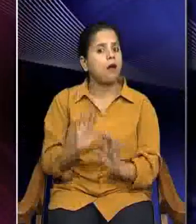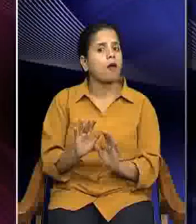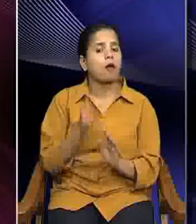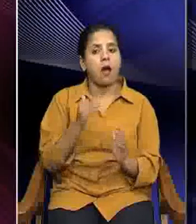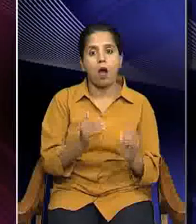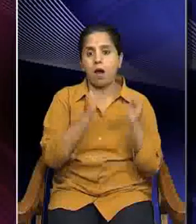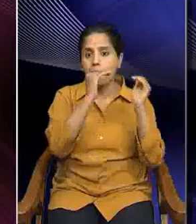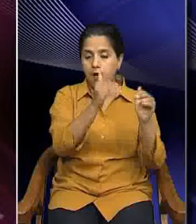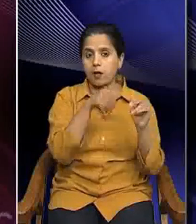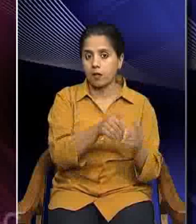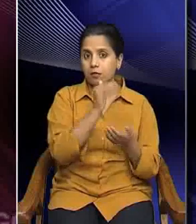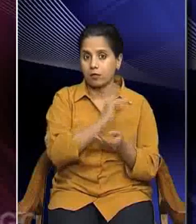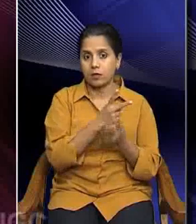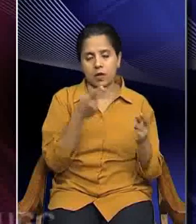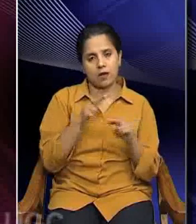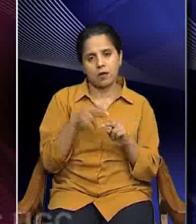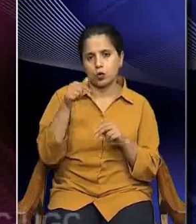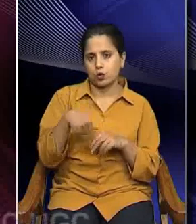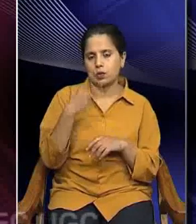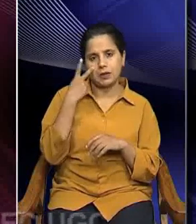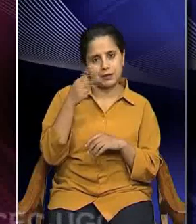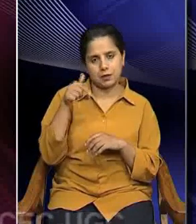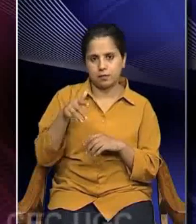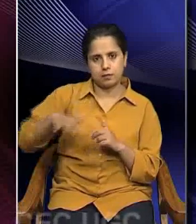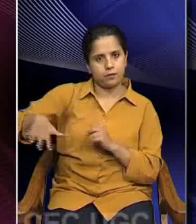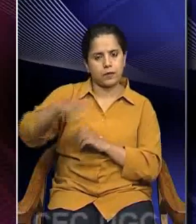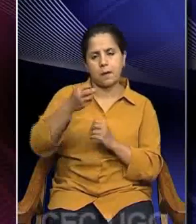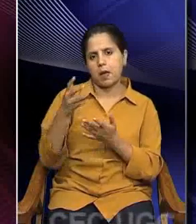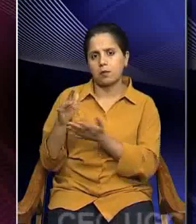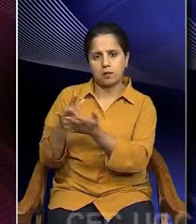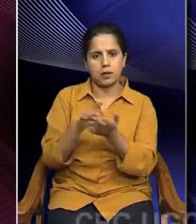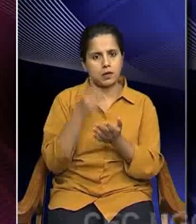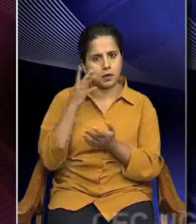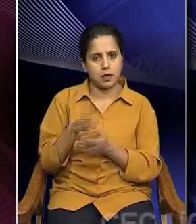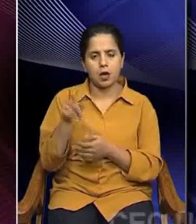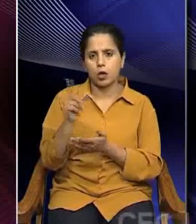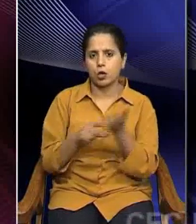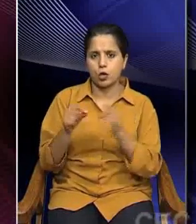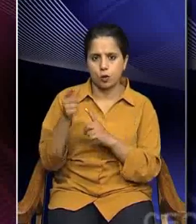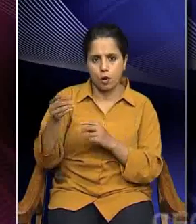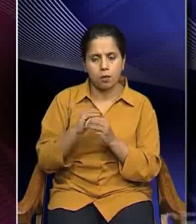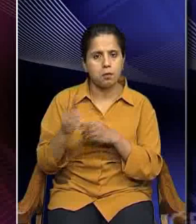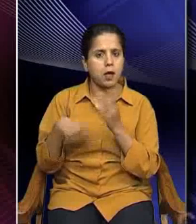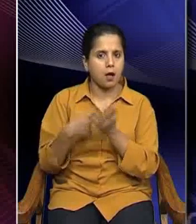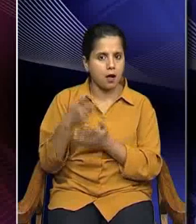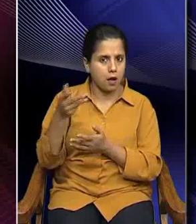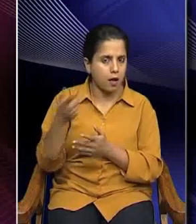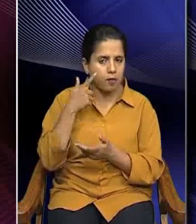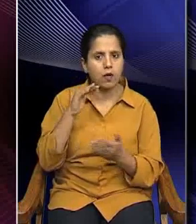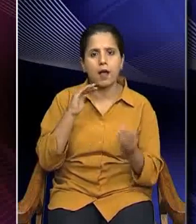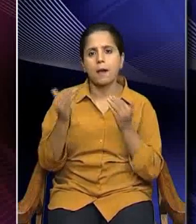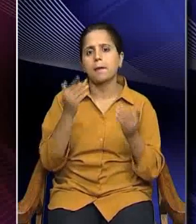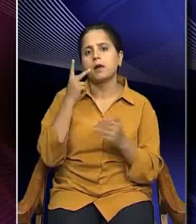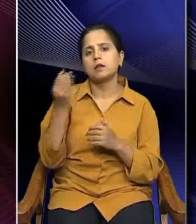fertility situation, like today, if you talk about many places in part of UP or Bihar, or if you compare with some